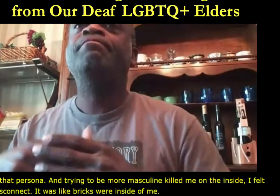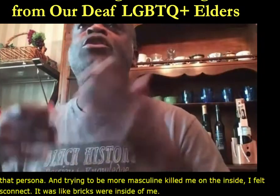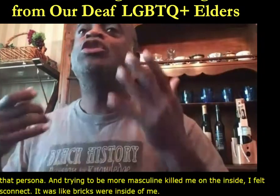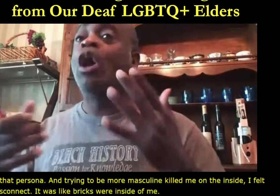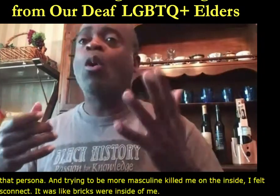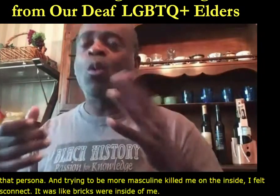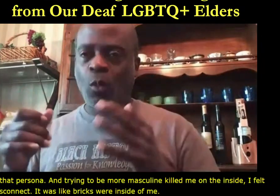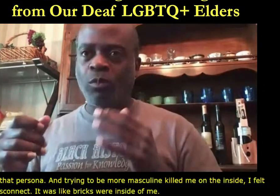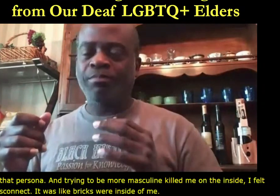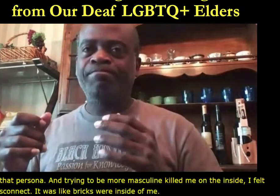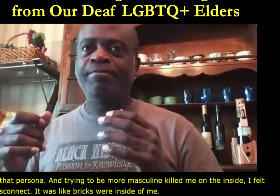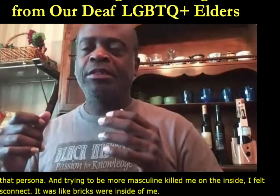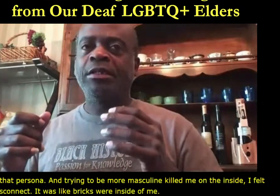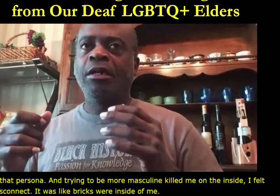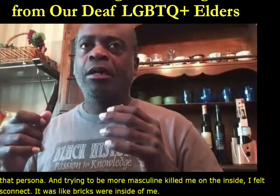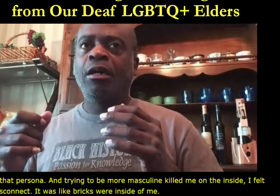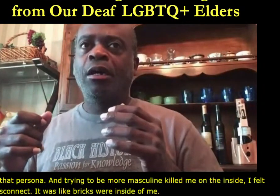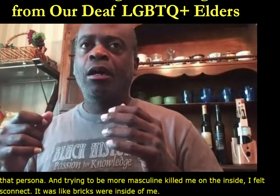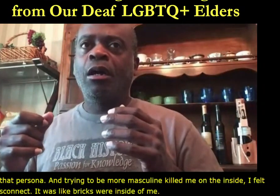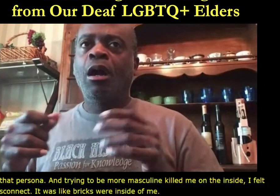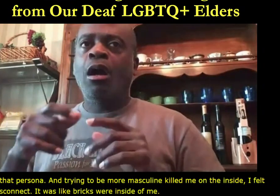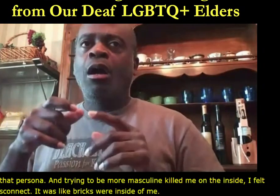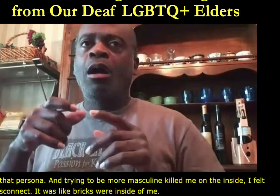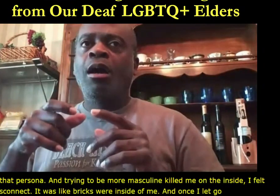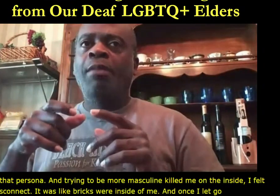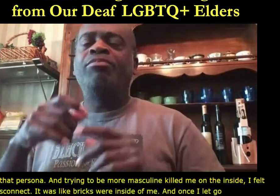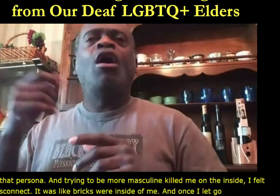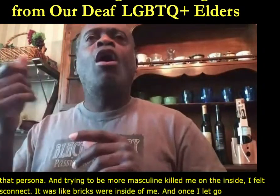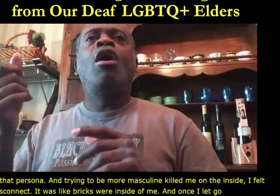i felt gorgeous